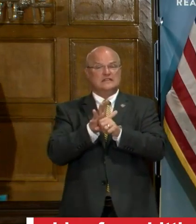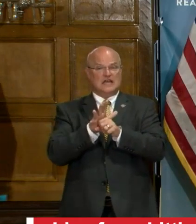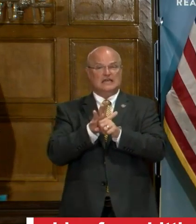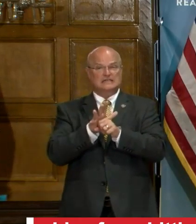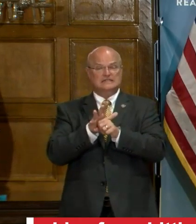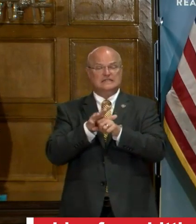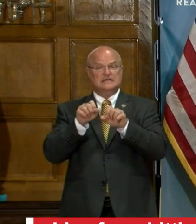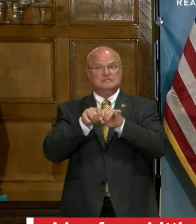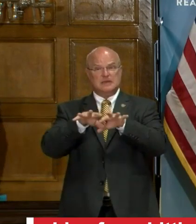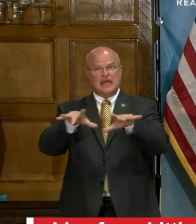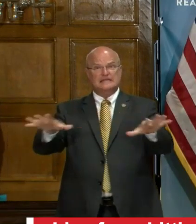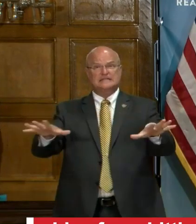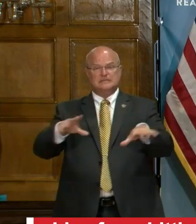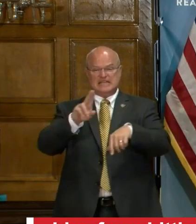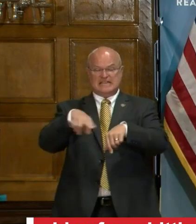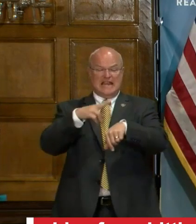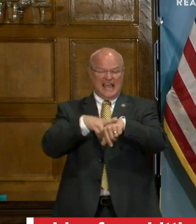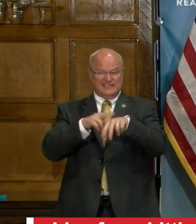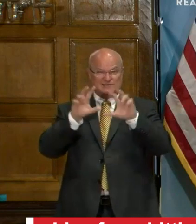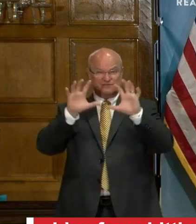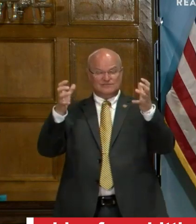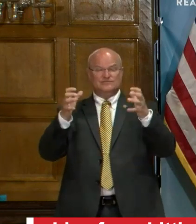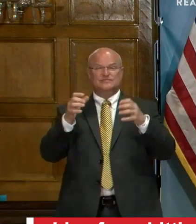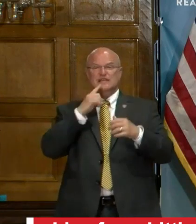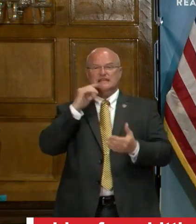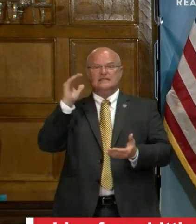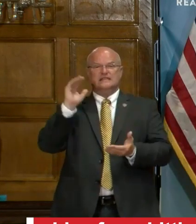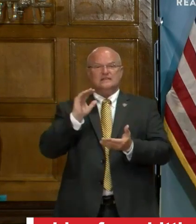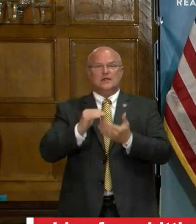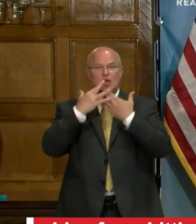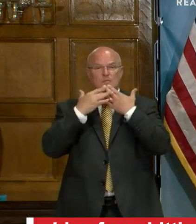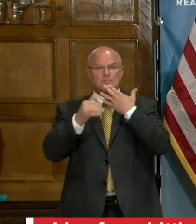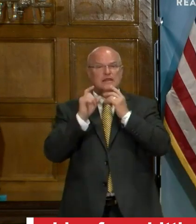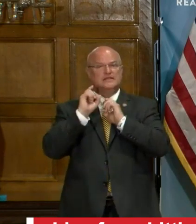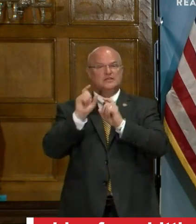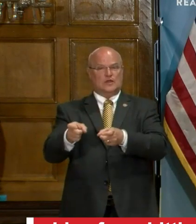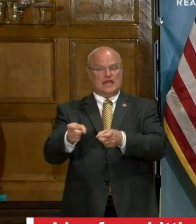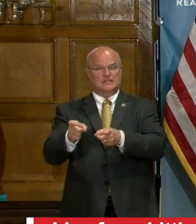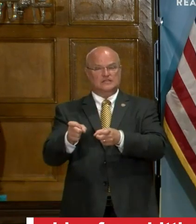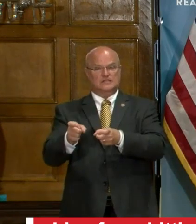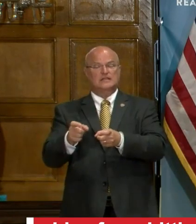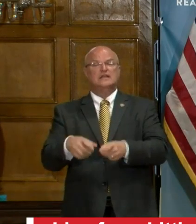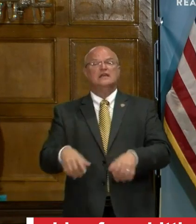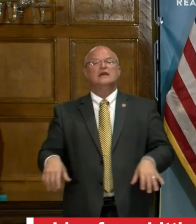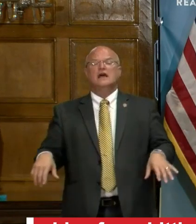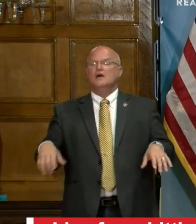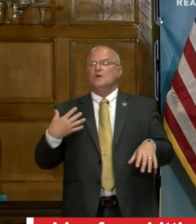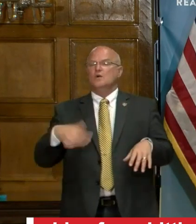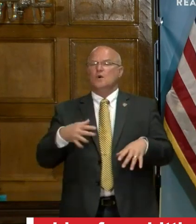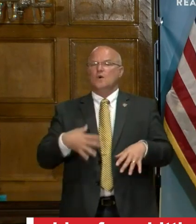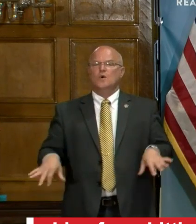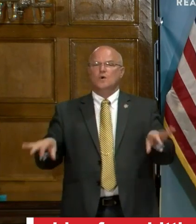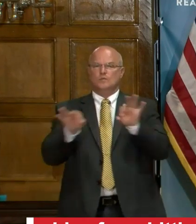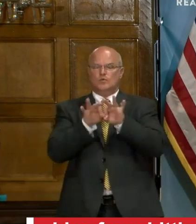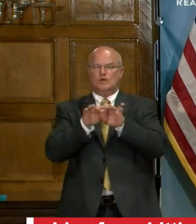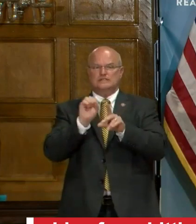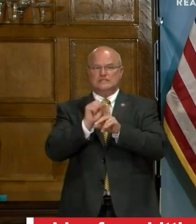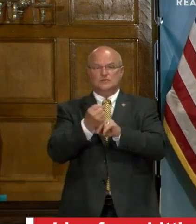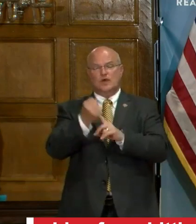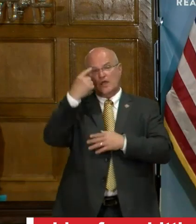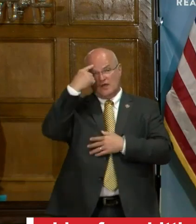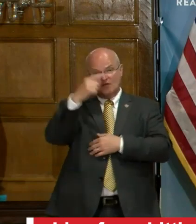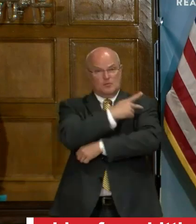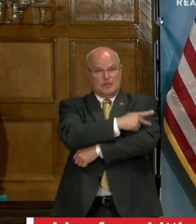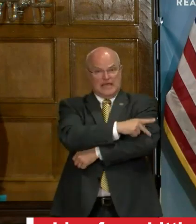COVID-19 pandemic nationally is the decrease in blood donations, and it's created a critical situation